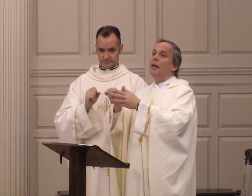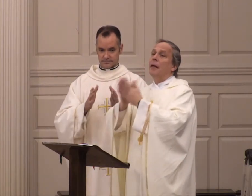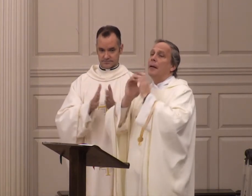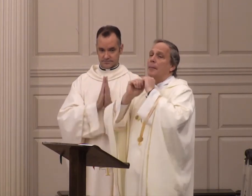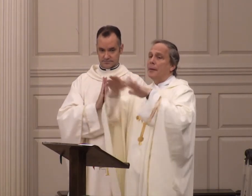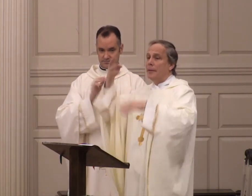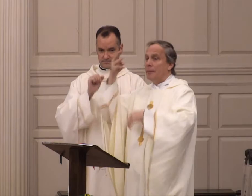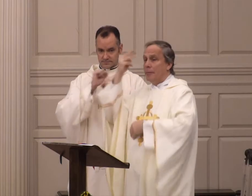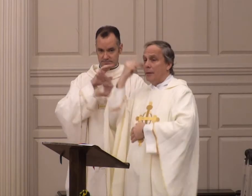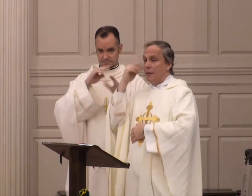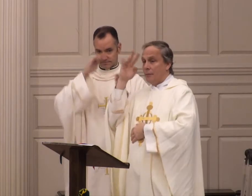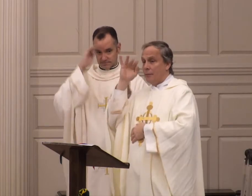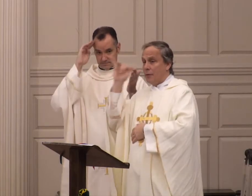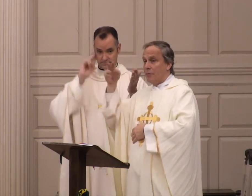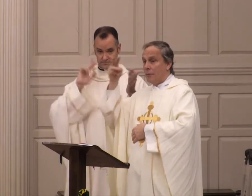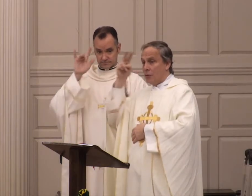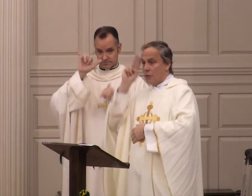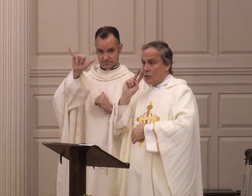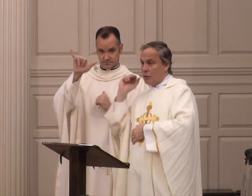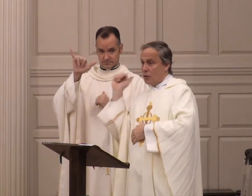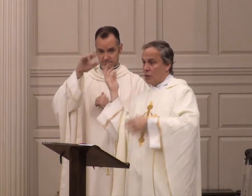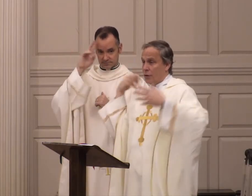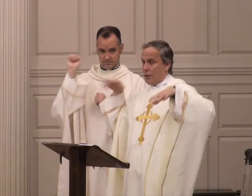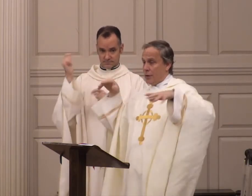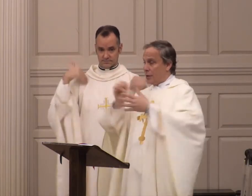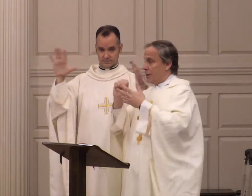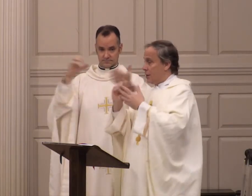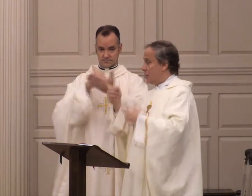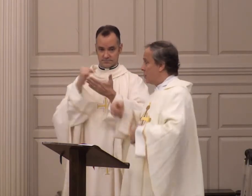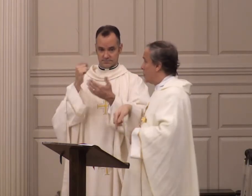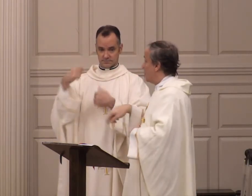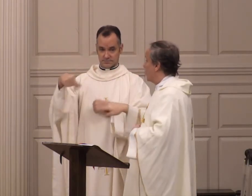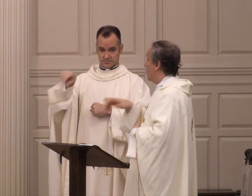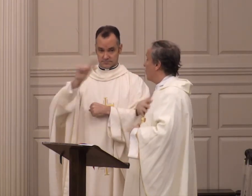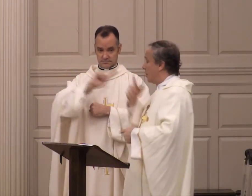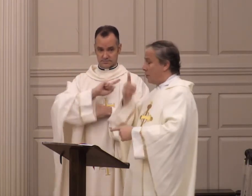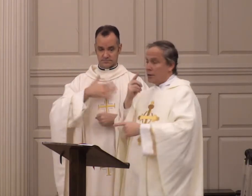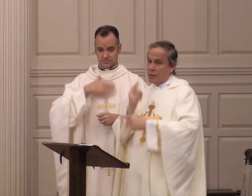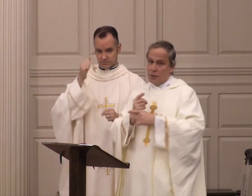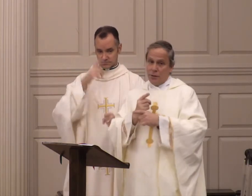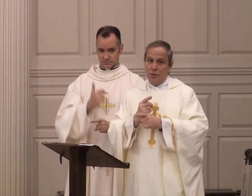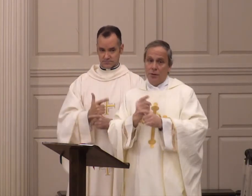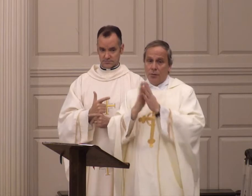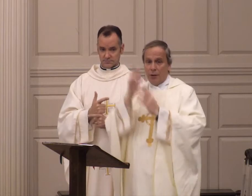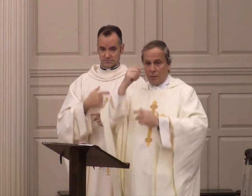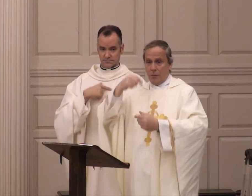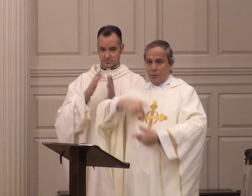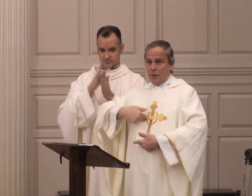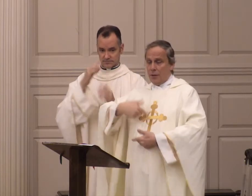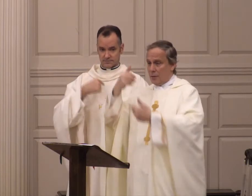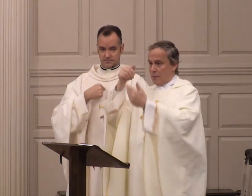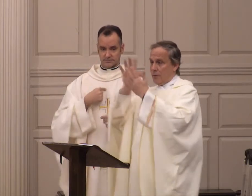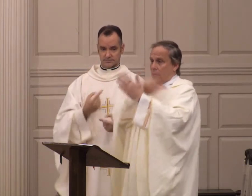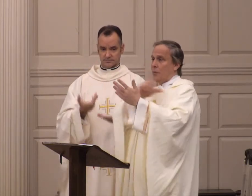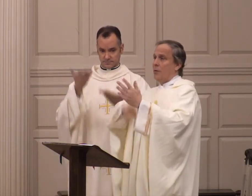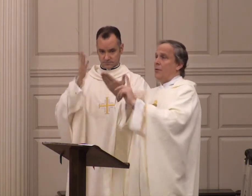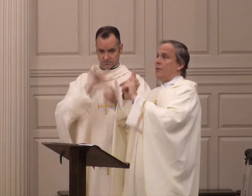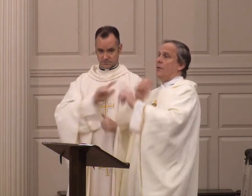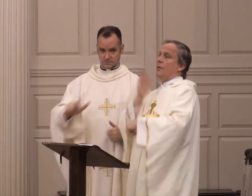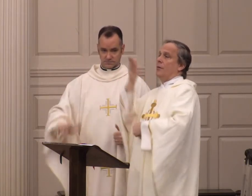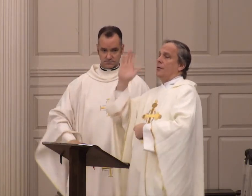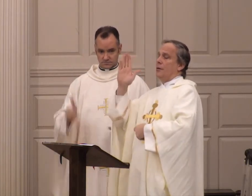Through my most grievous fault. Therefore I ask Blessed Mary, Ever Virgin, all the angels and the saints, and you, my brothers